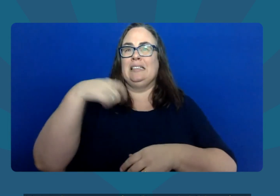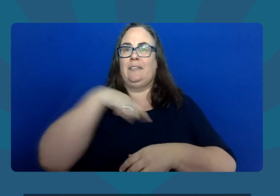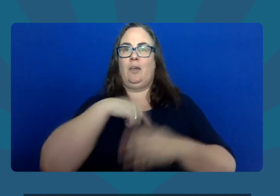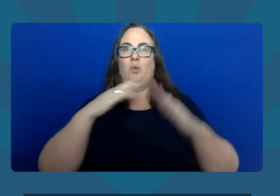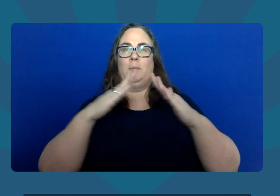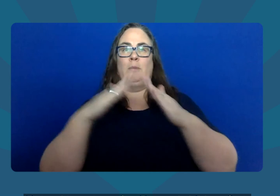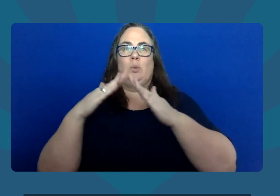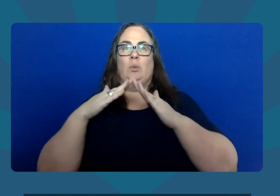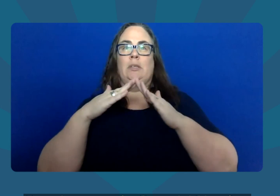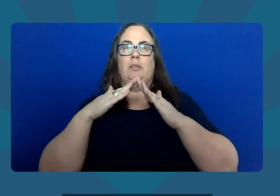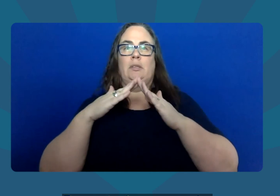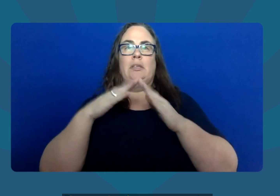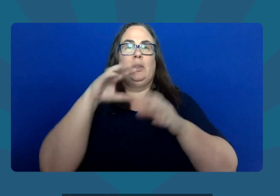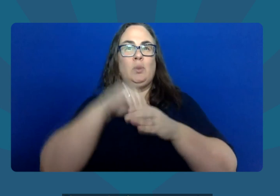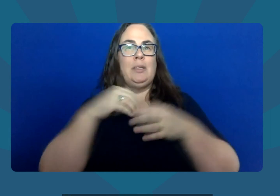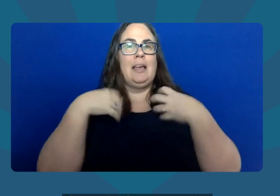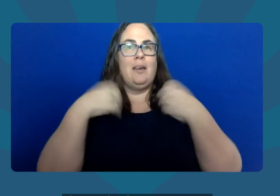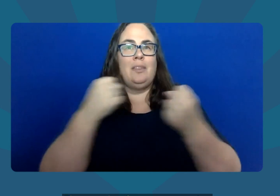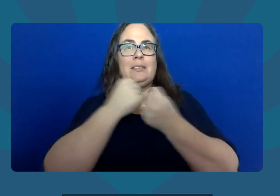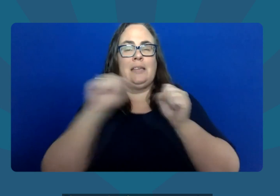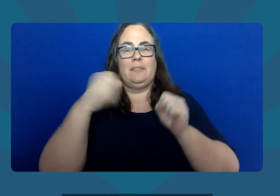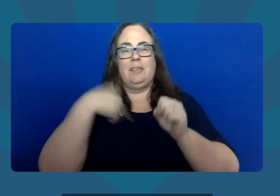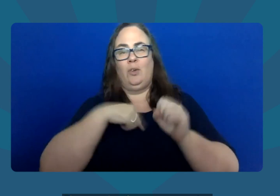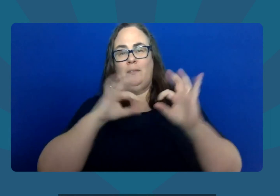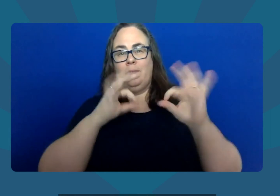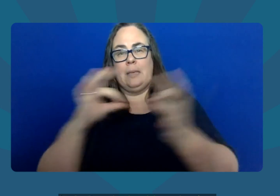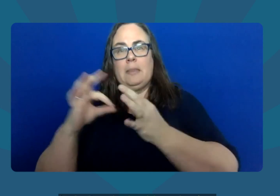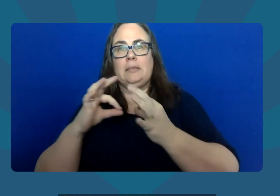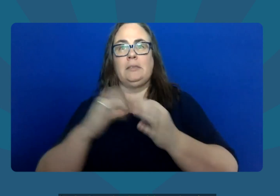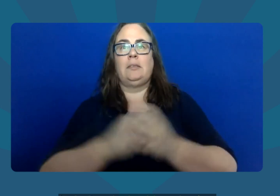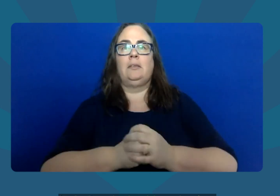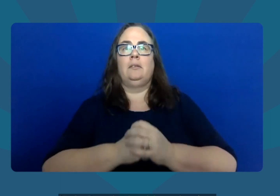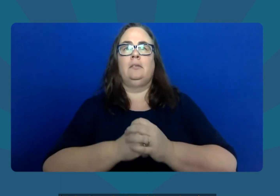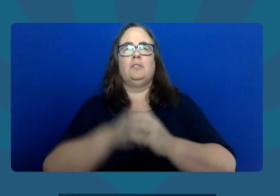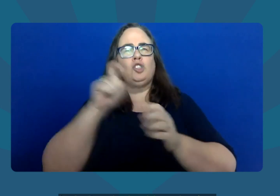children first. The needs of our community, including the